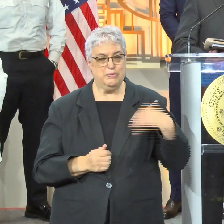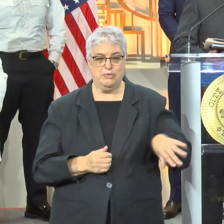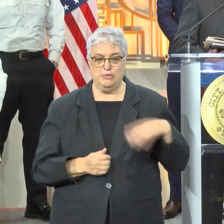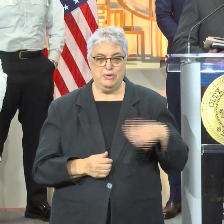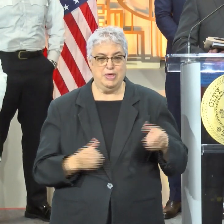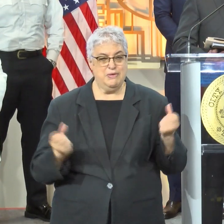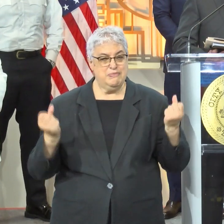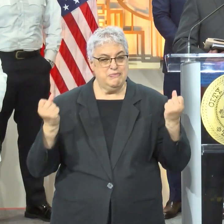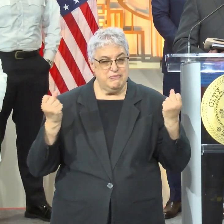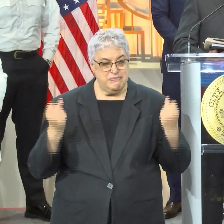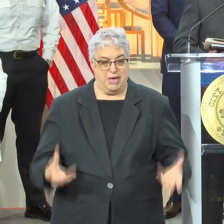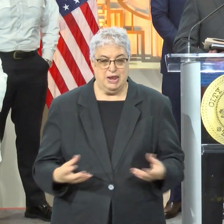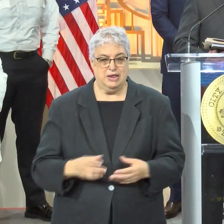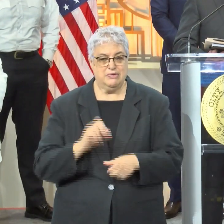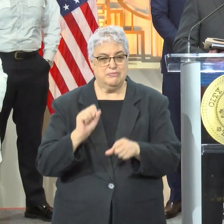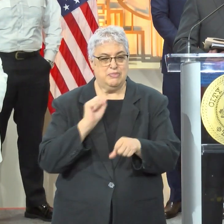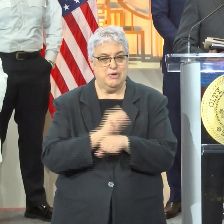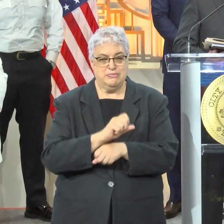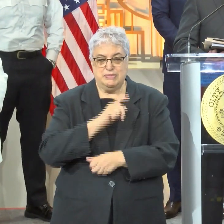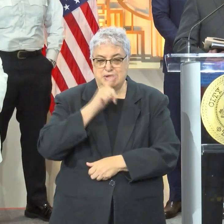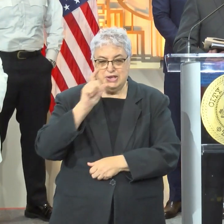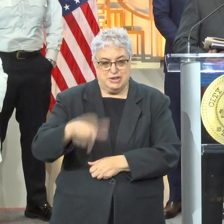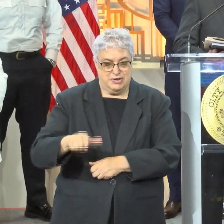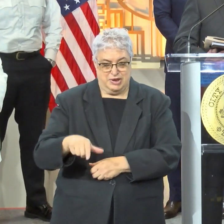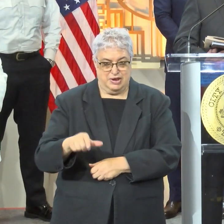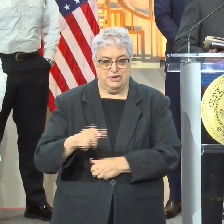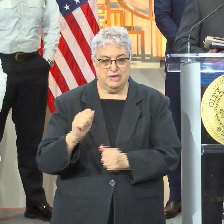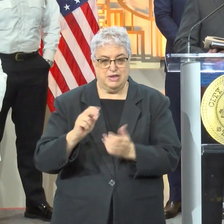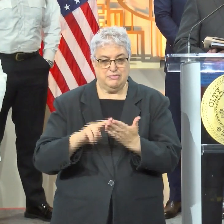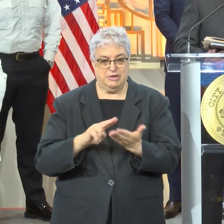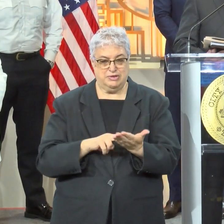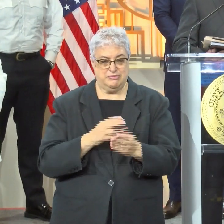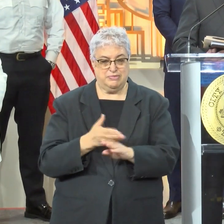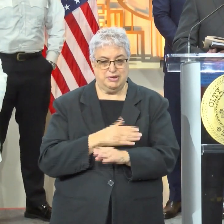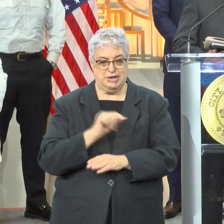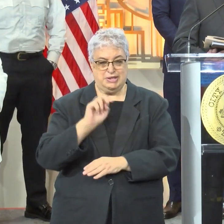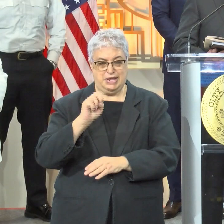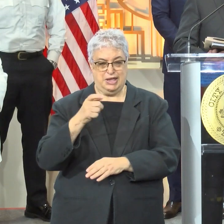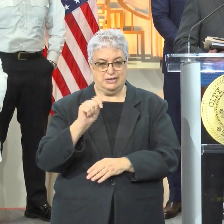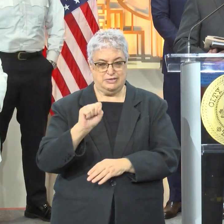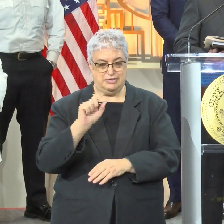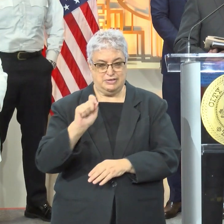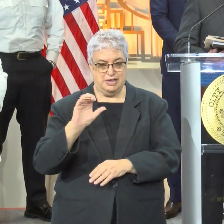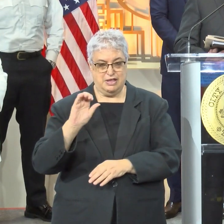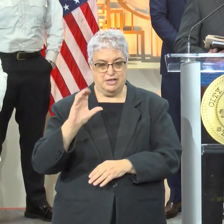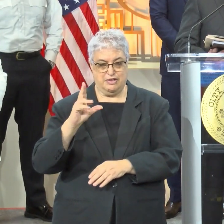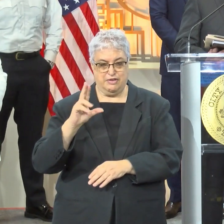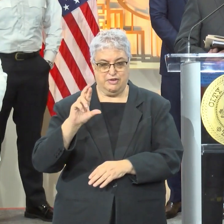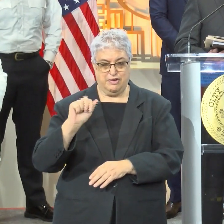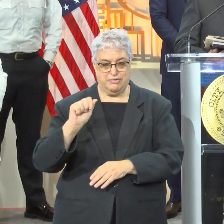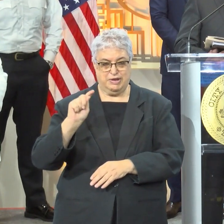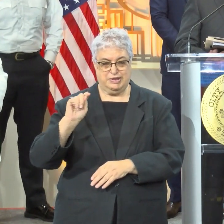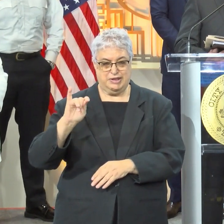capacity. And no appointment is required, but if you want, you can register ahead of time at